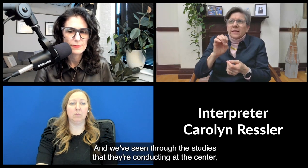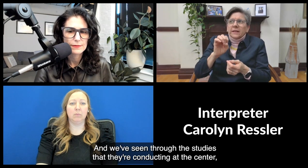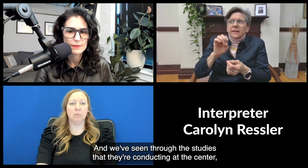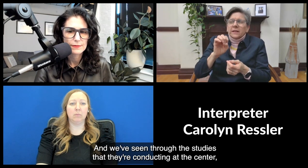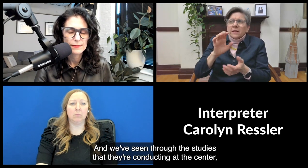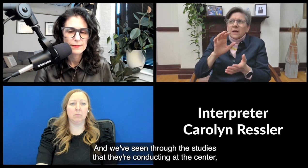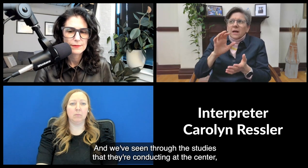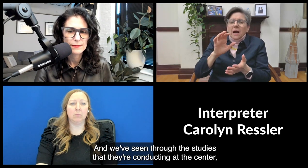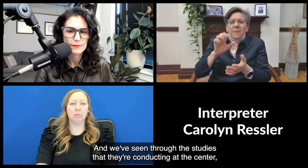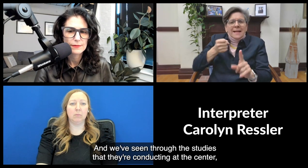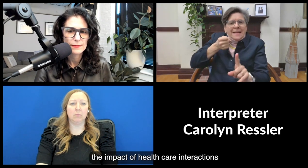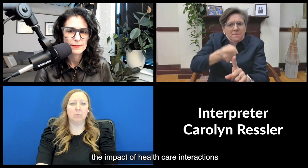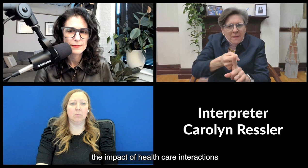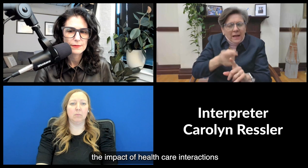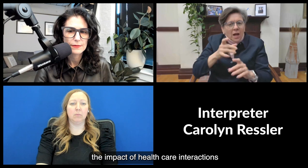at the Center,